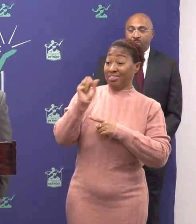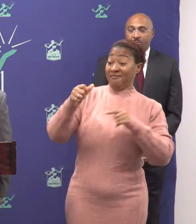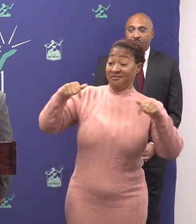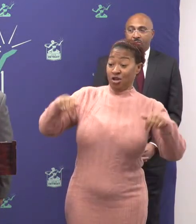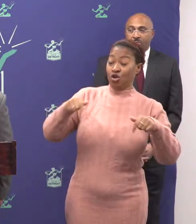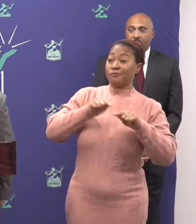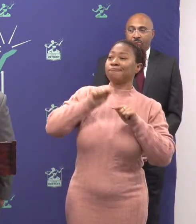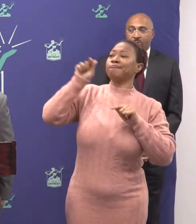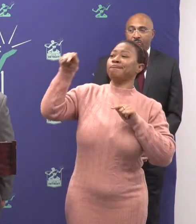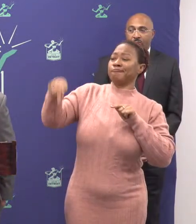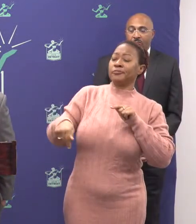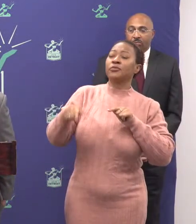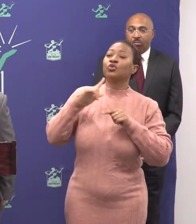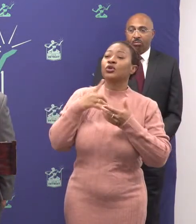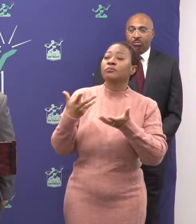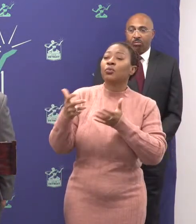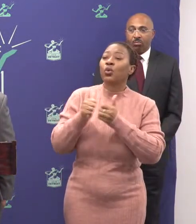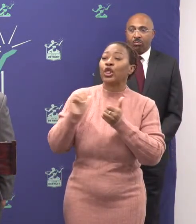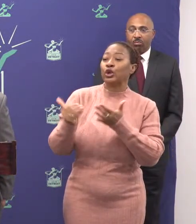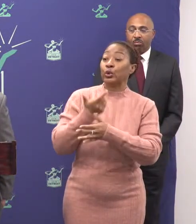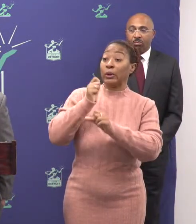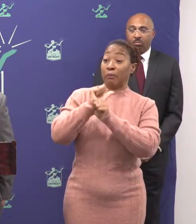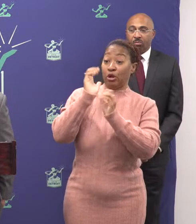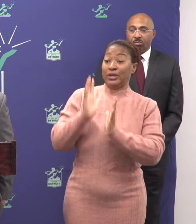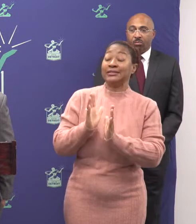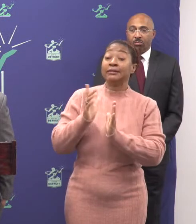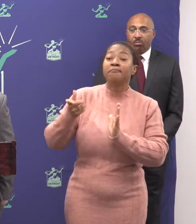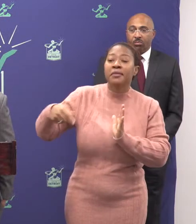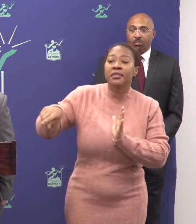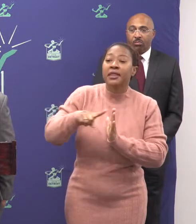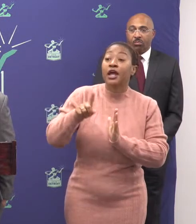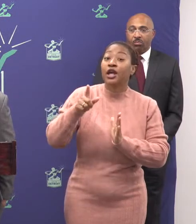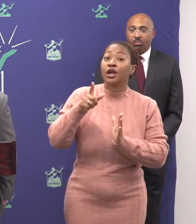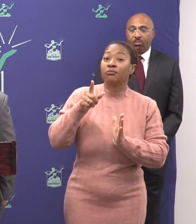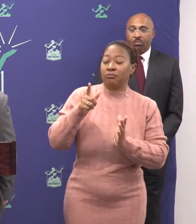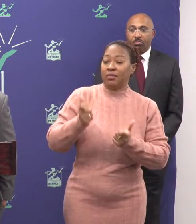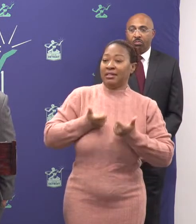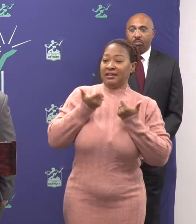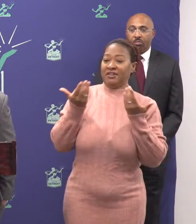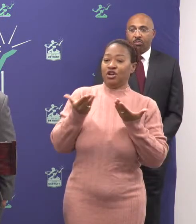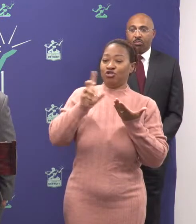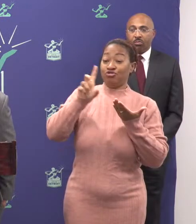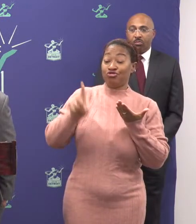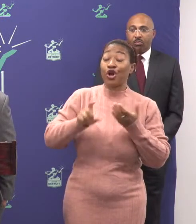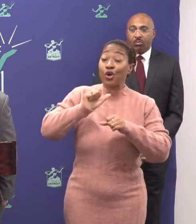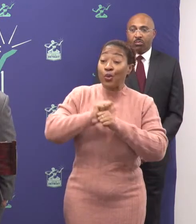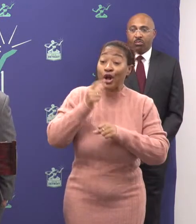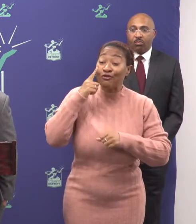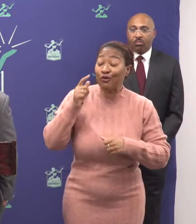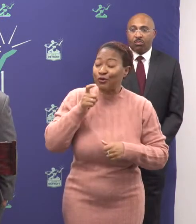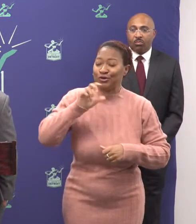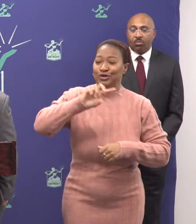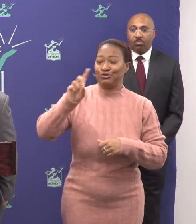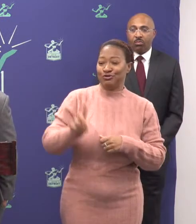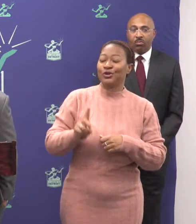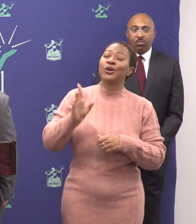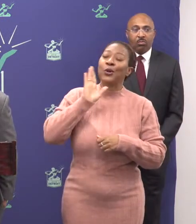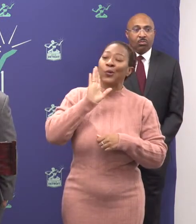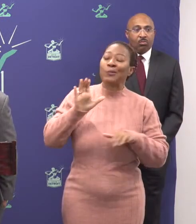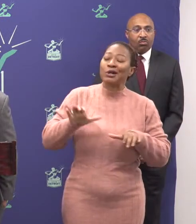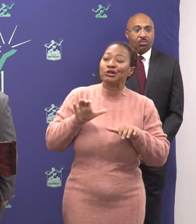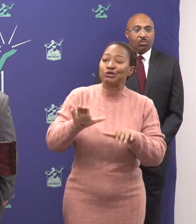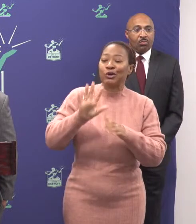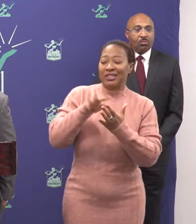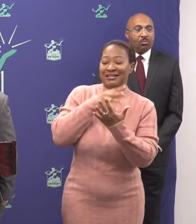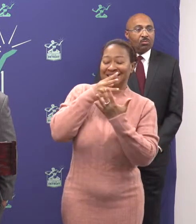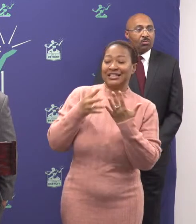to the new employees, because they are Detroiters working for Detroit, who are going to be doing